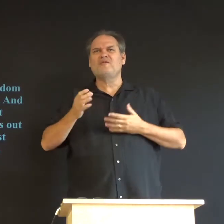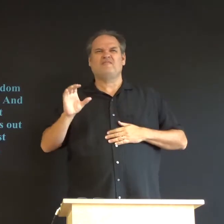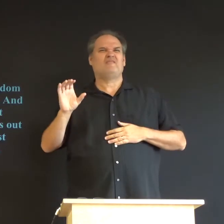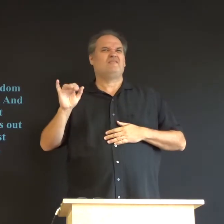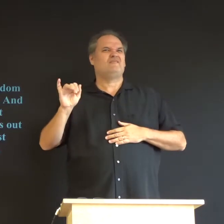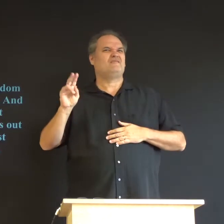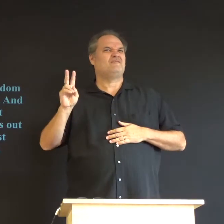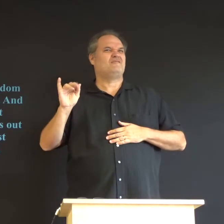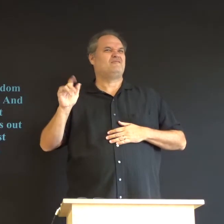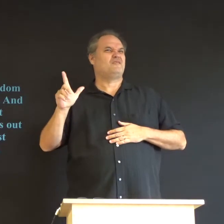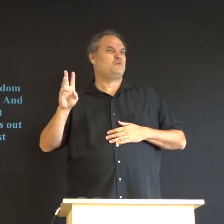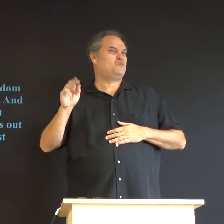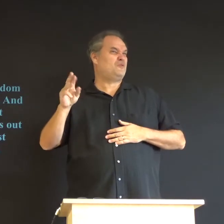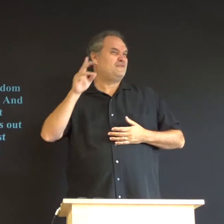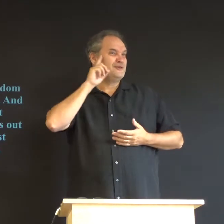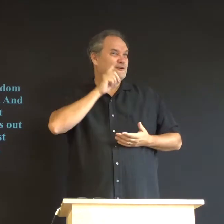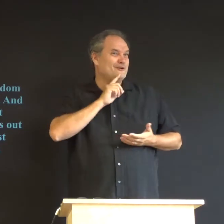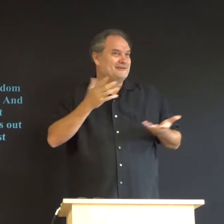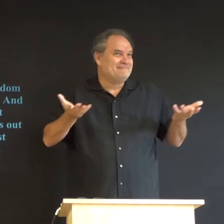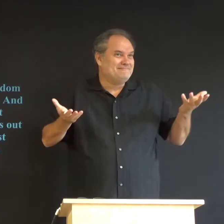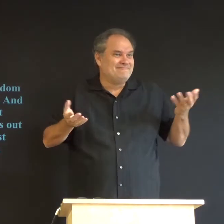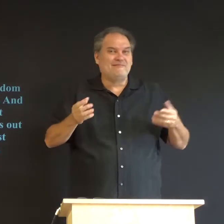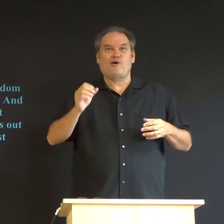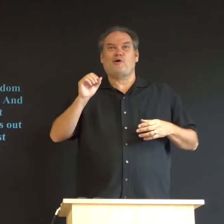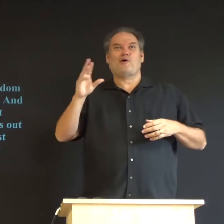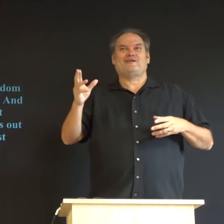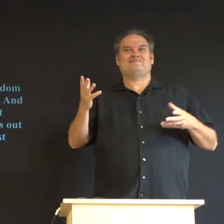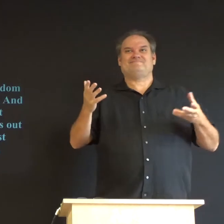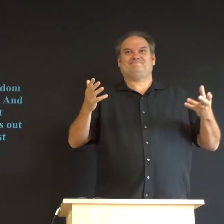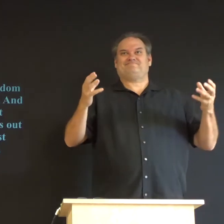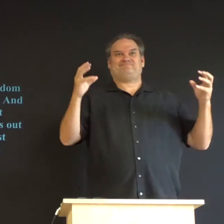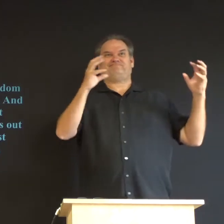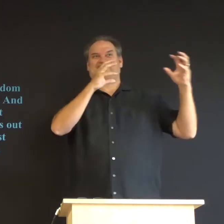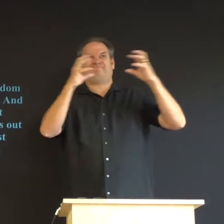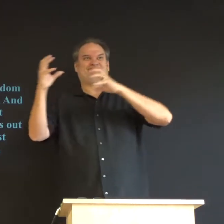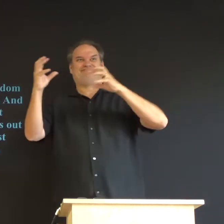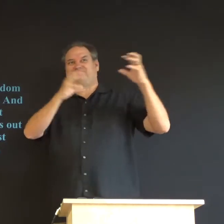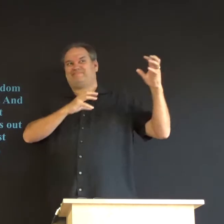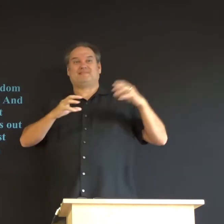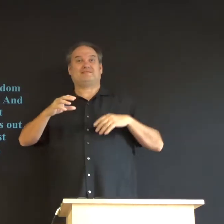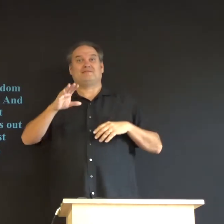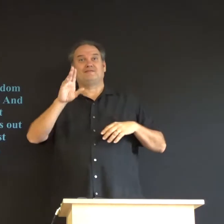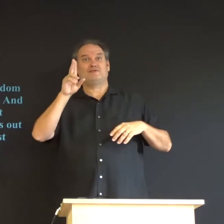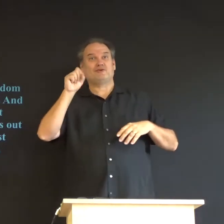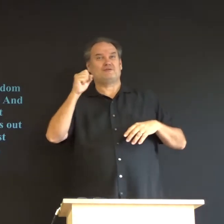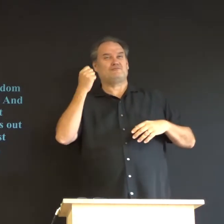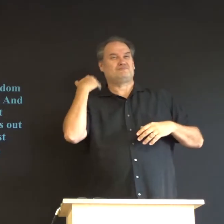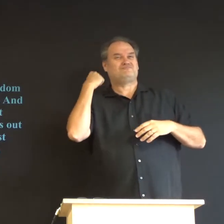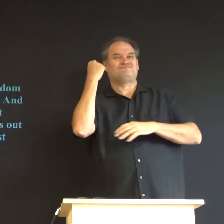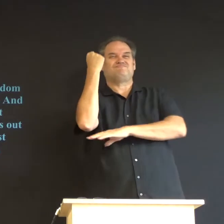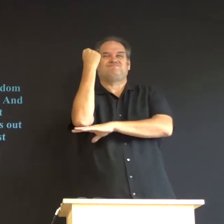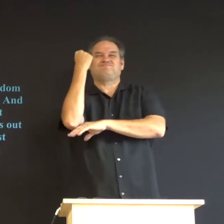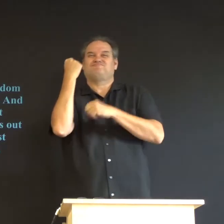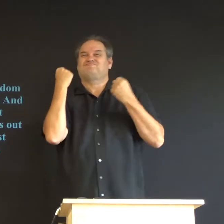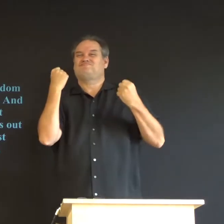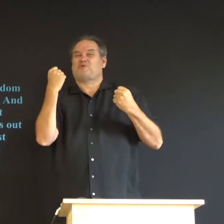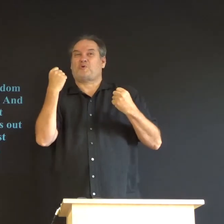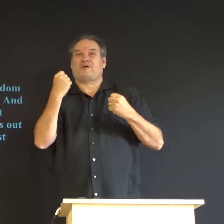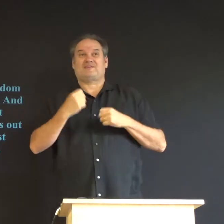thought. When we're divided, it leads to civil war. War, you know,